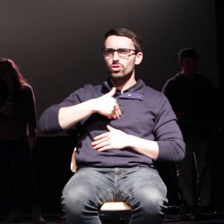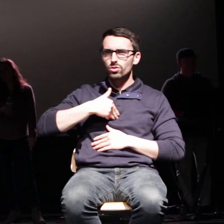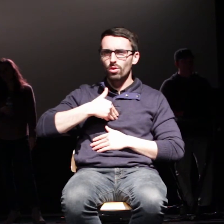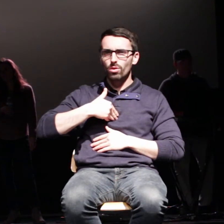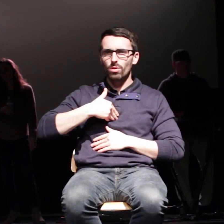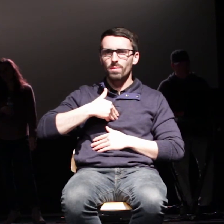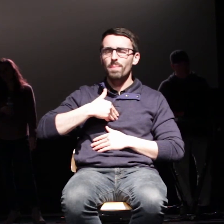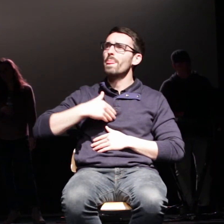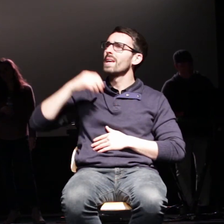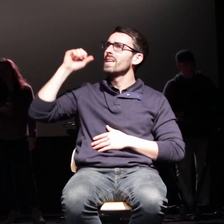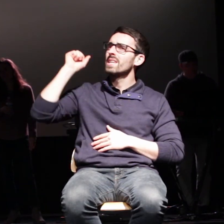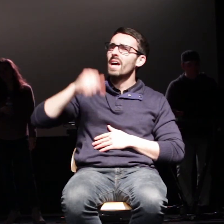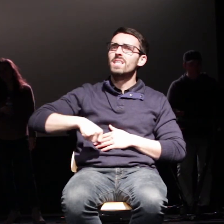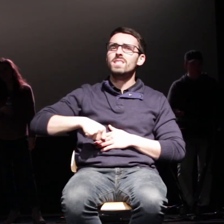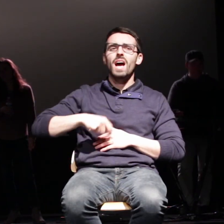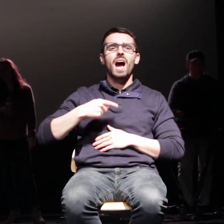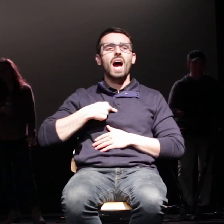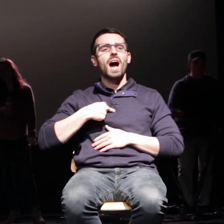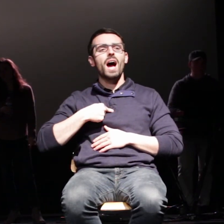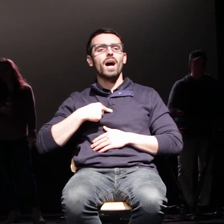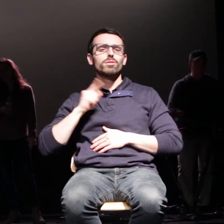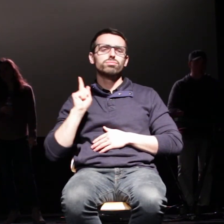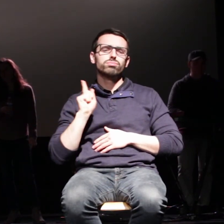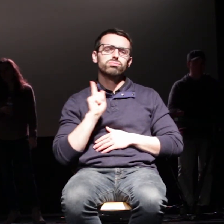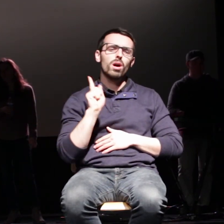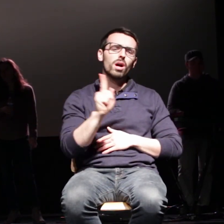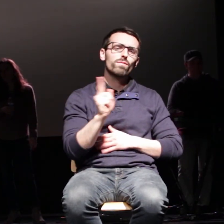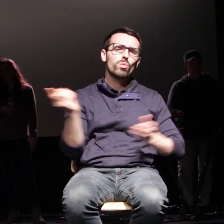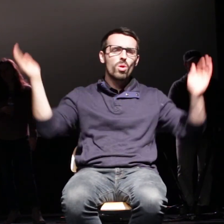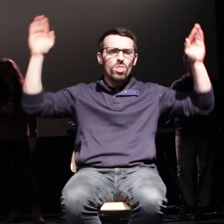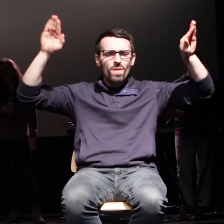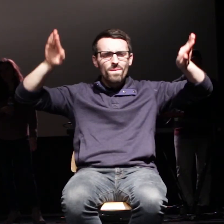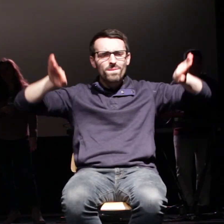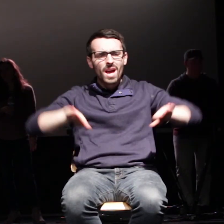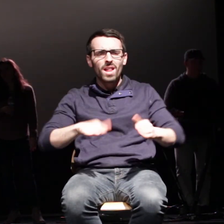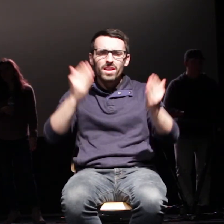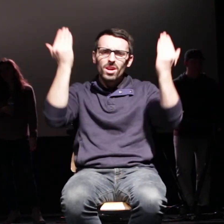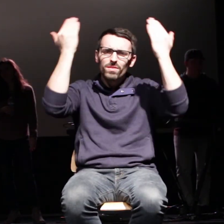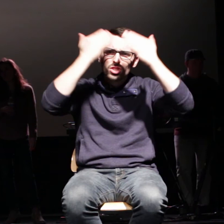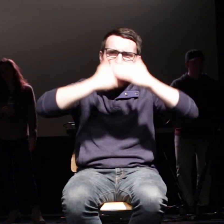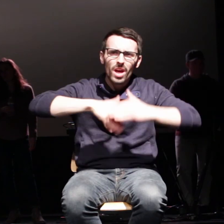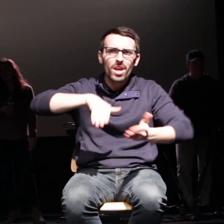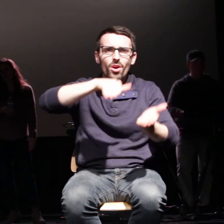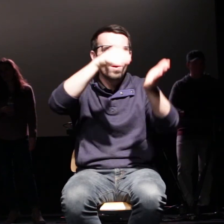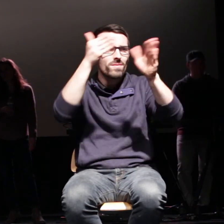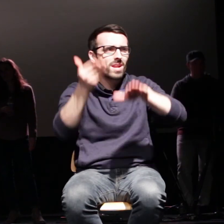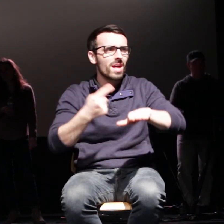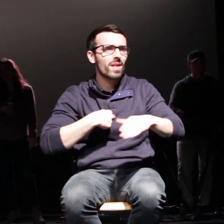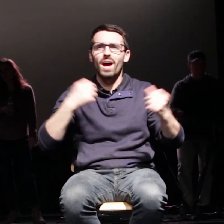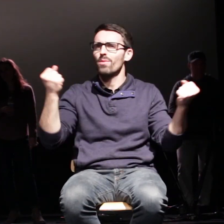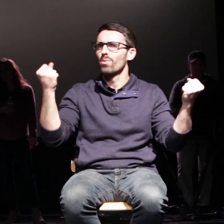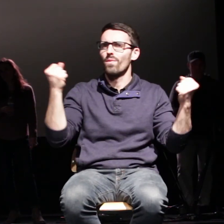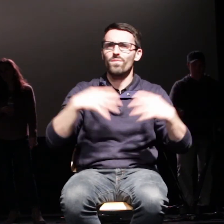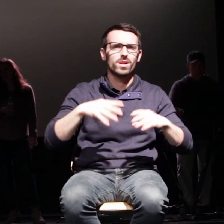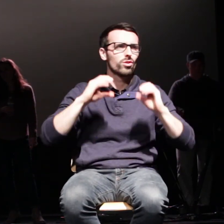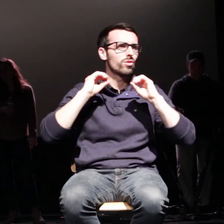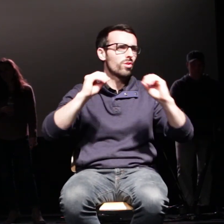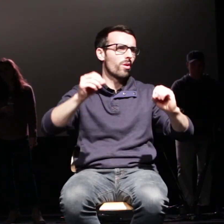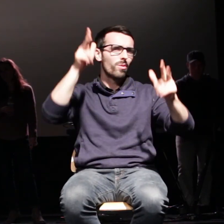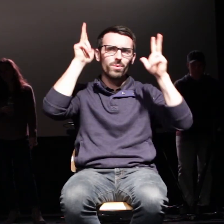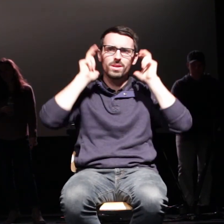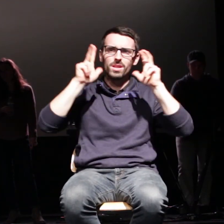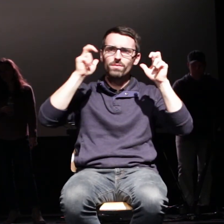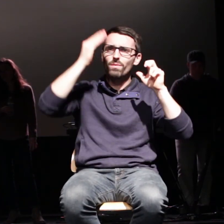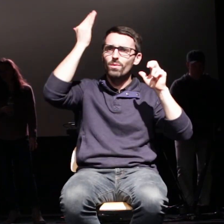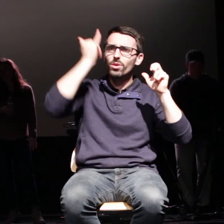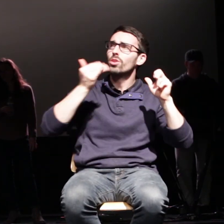Yes, even though I walk through the valley of the shadow of death, I will fear no evil, for you are with